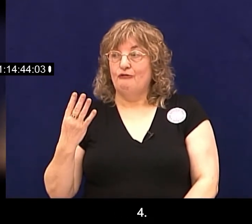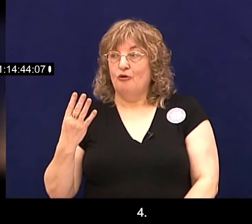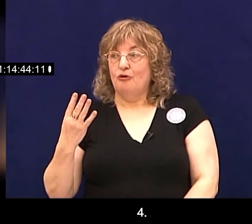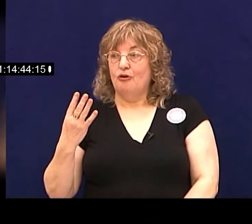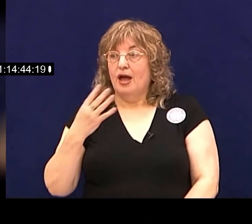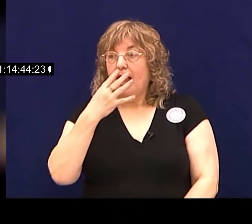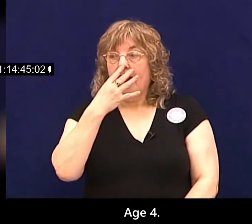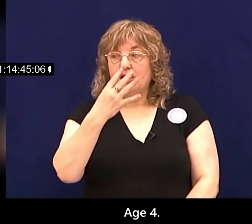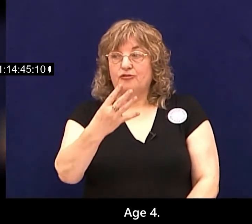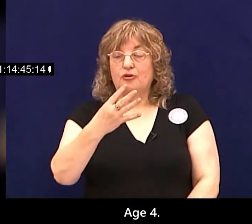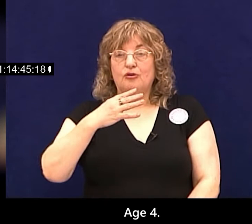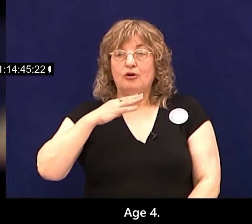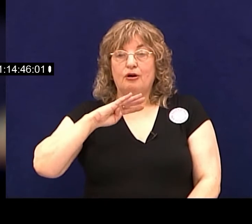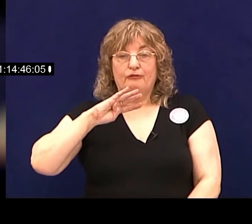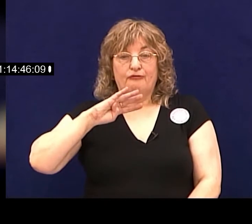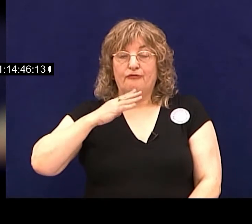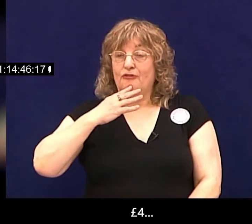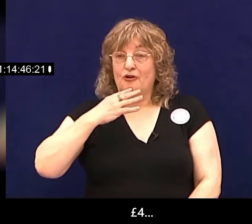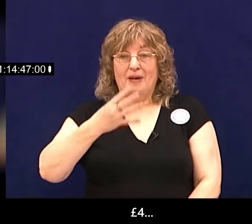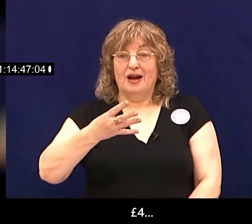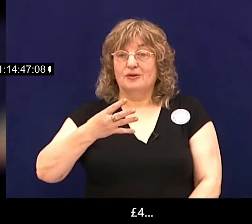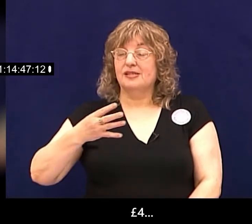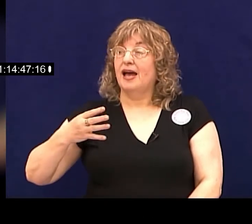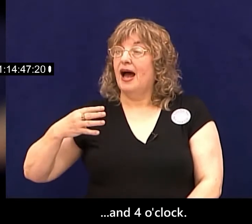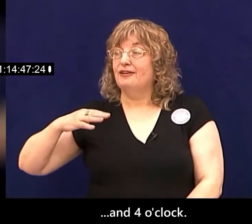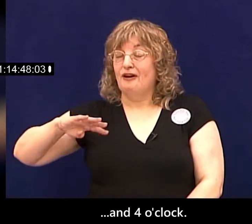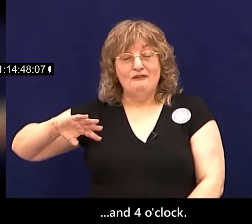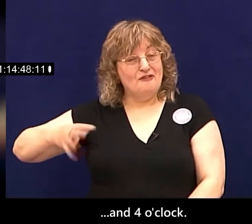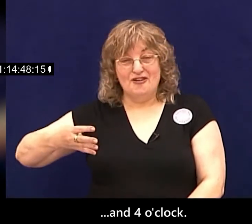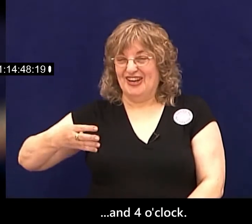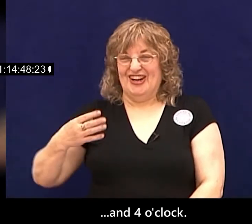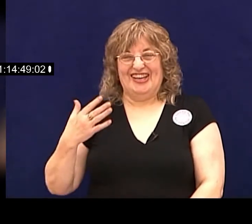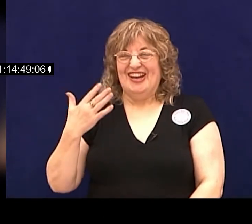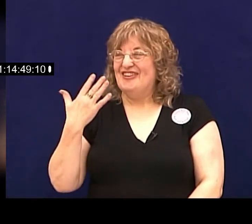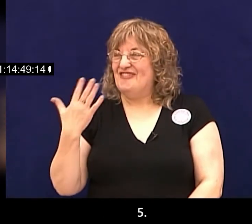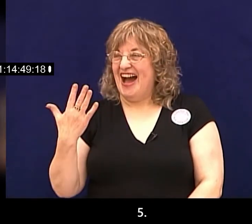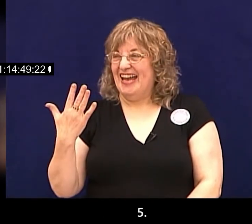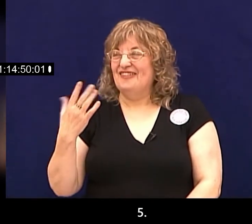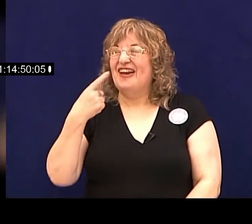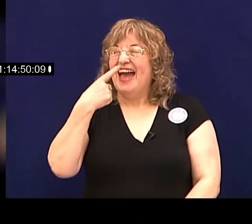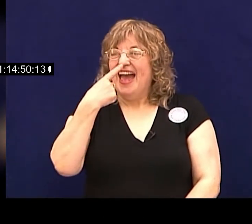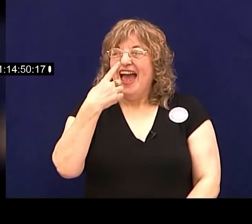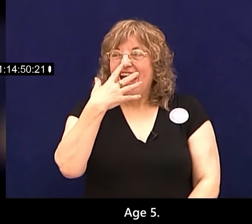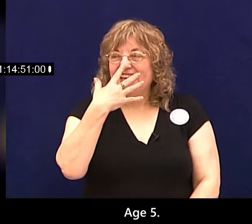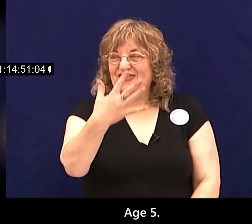4, age 4, £4 and 4 o'clock. 5, age